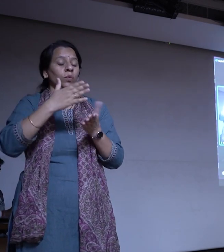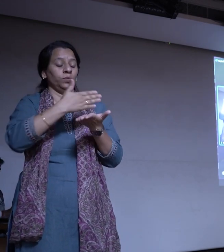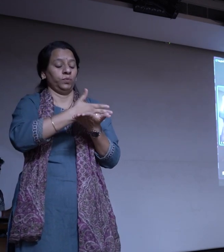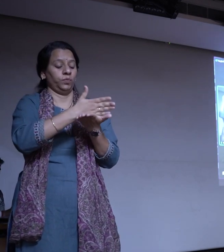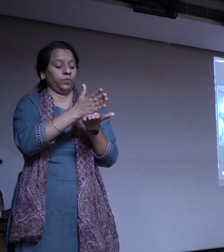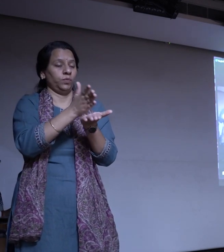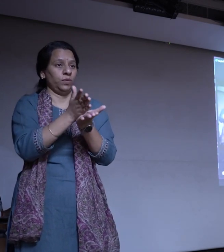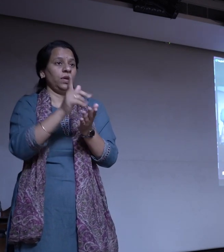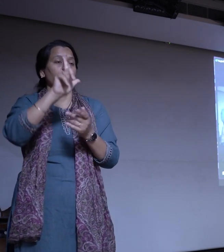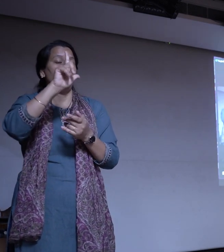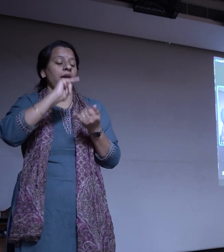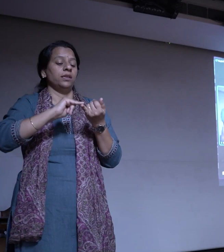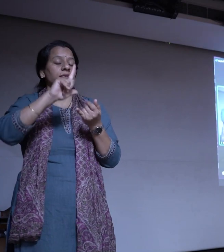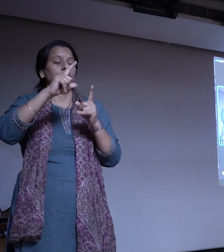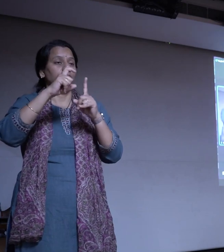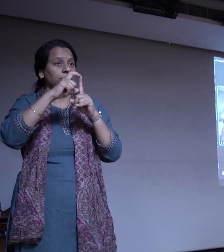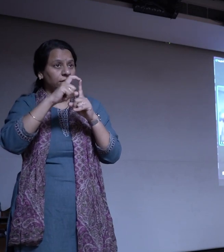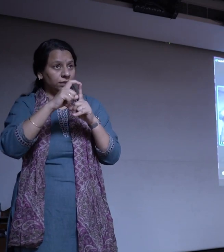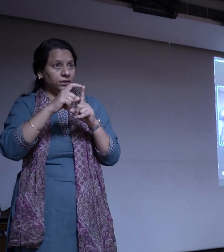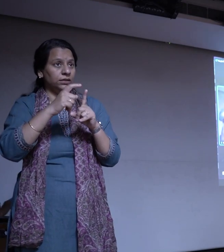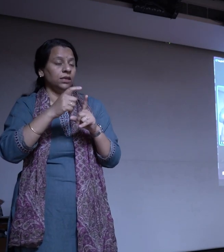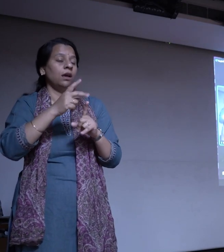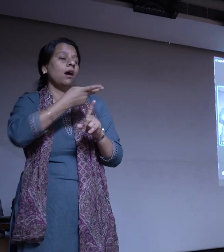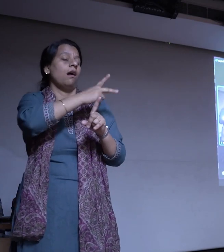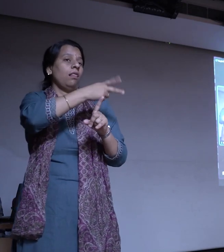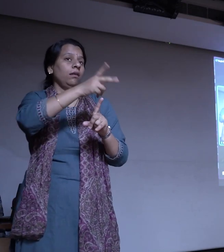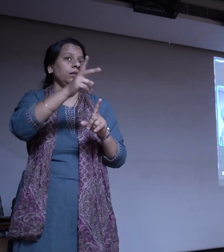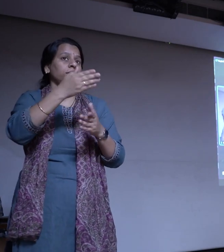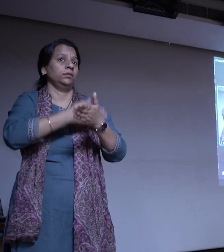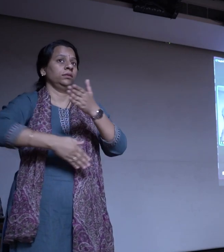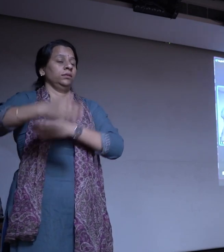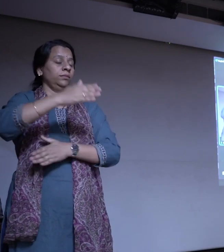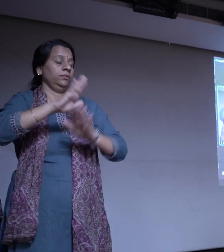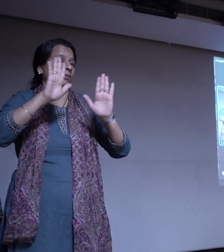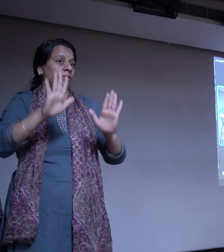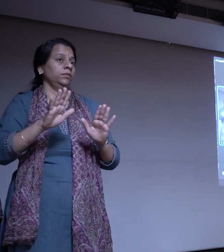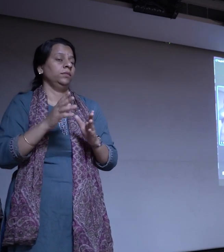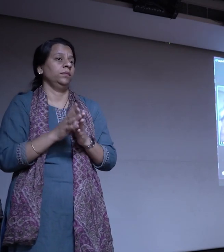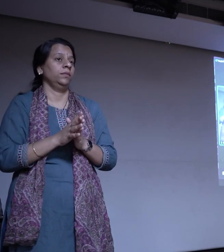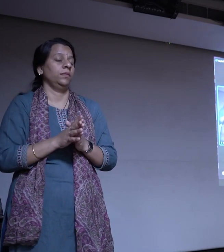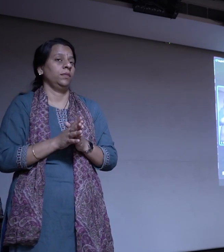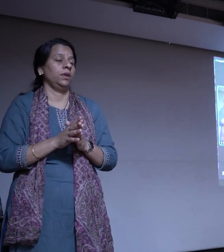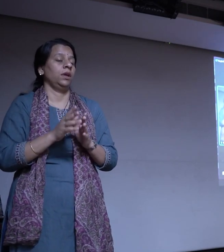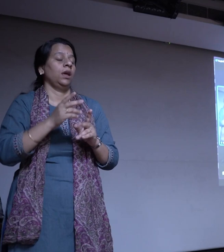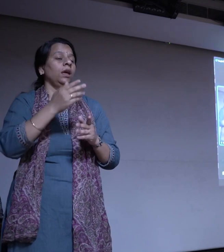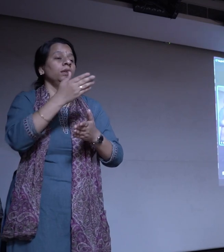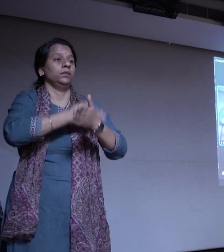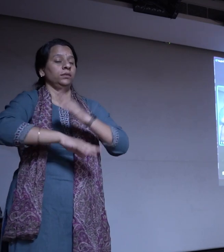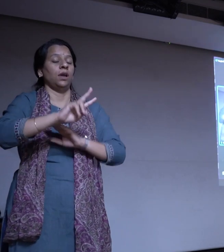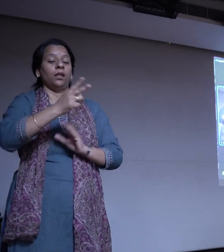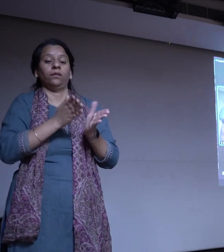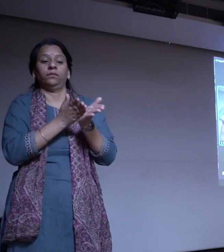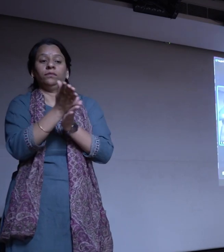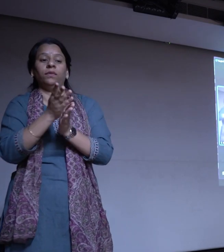issues sld dyslexia dyscalculia Etc and uh then even parer's disease which is classic